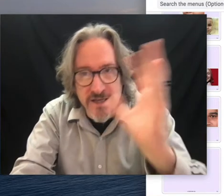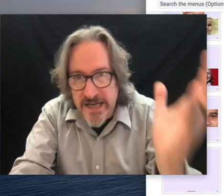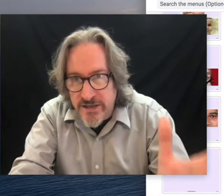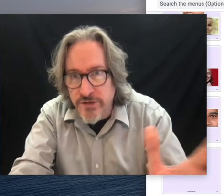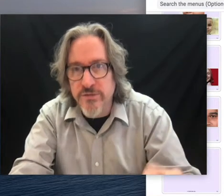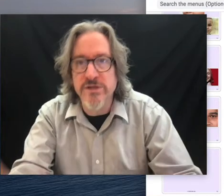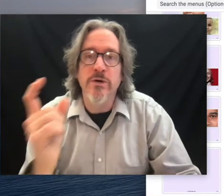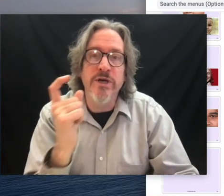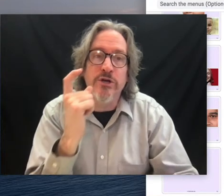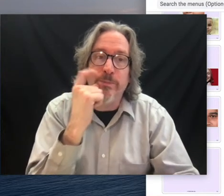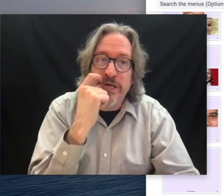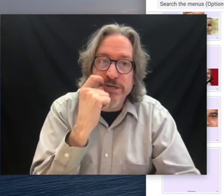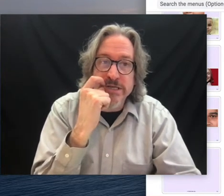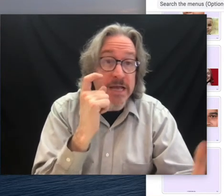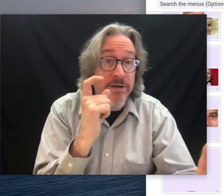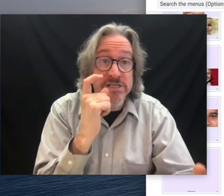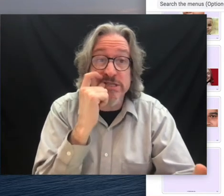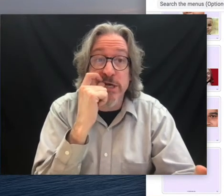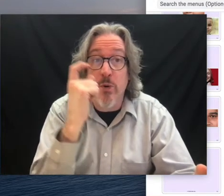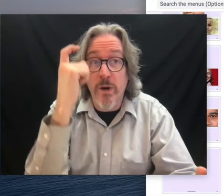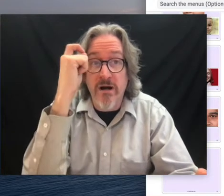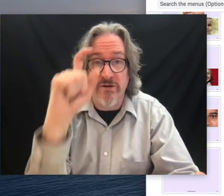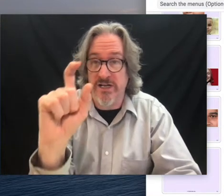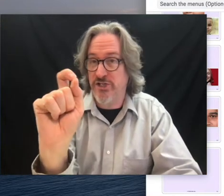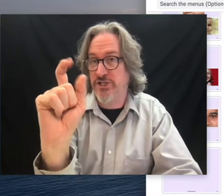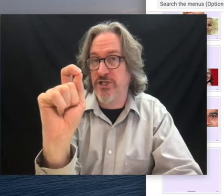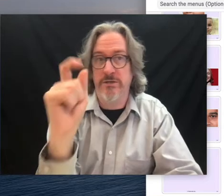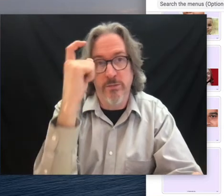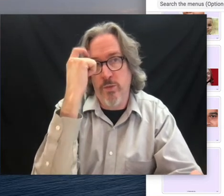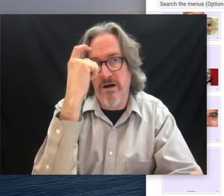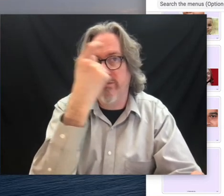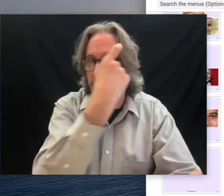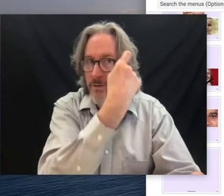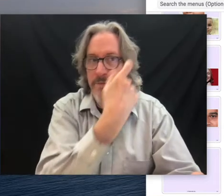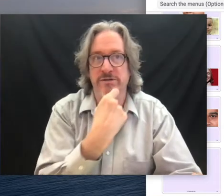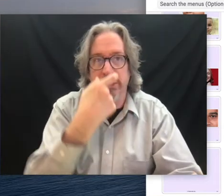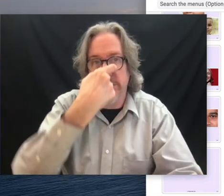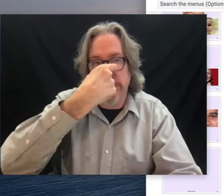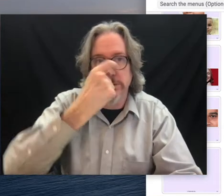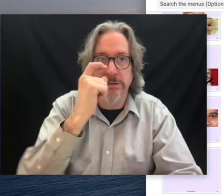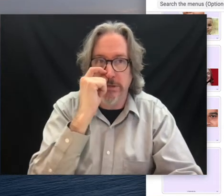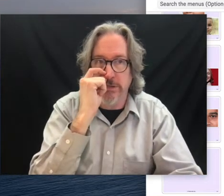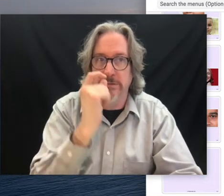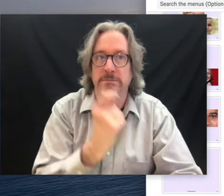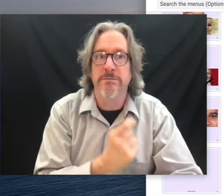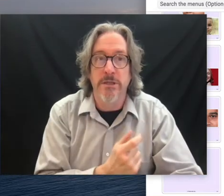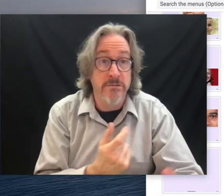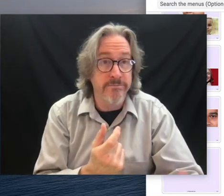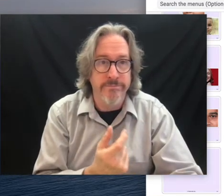So we can do tattoos, we can do piercings, and piercings can go wherever, and just wherever the piercing,